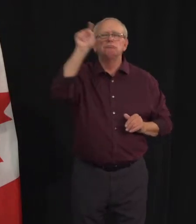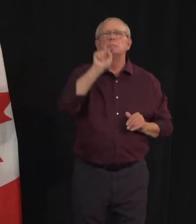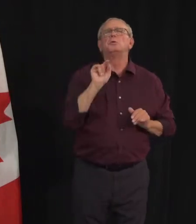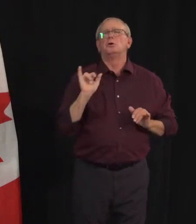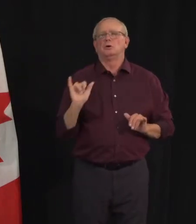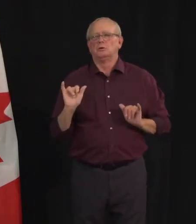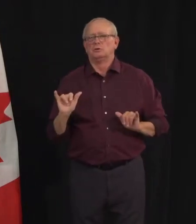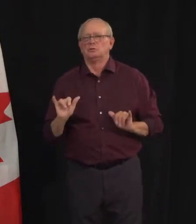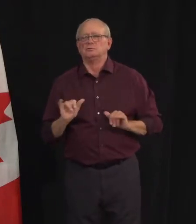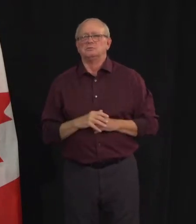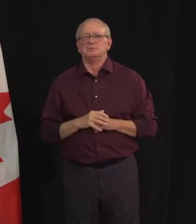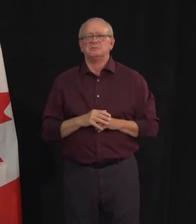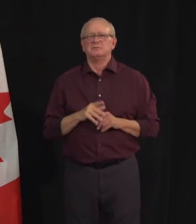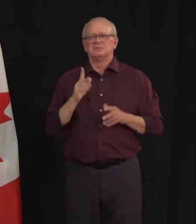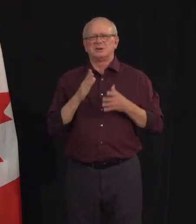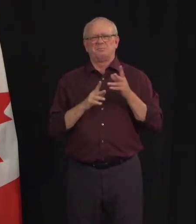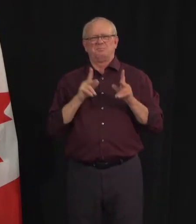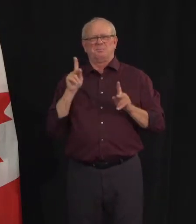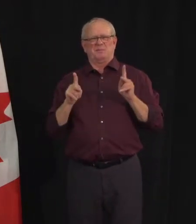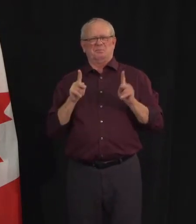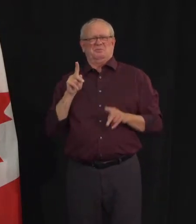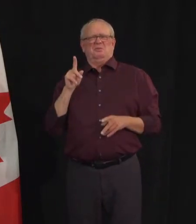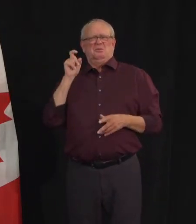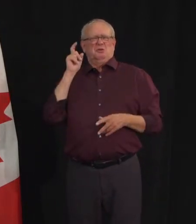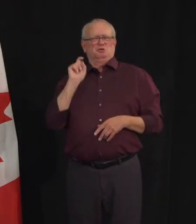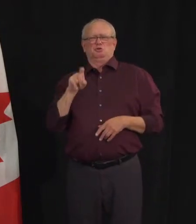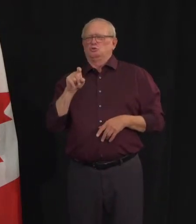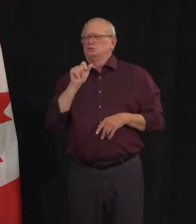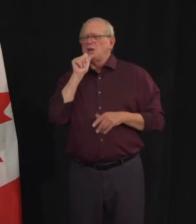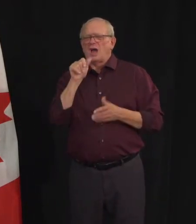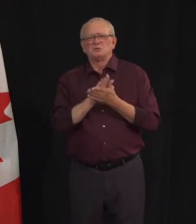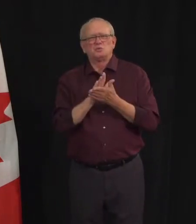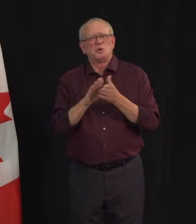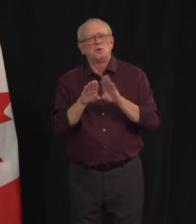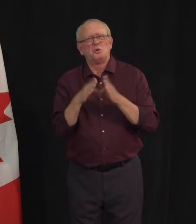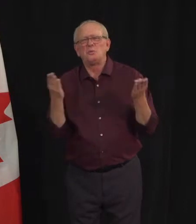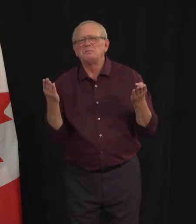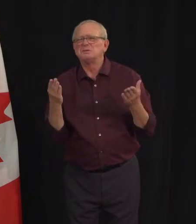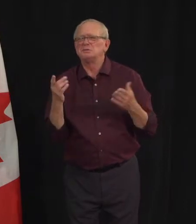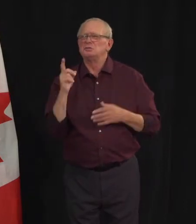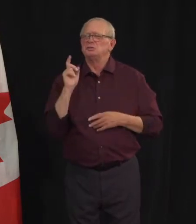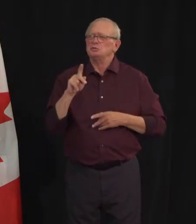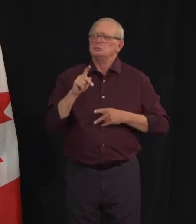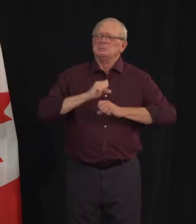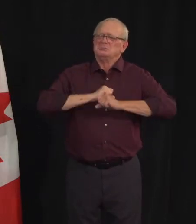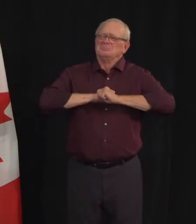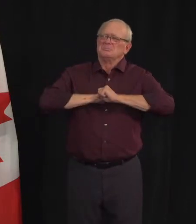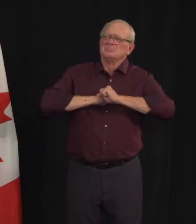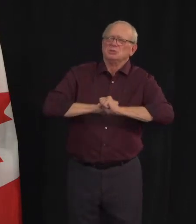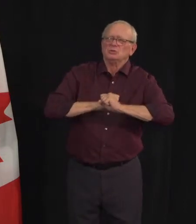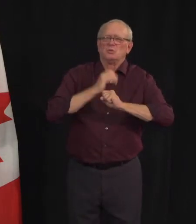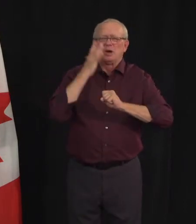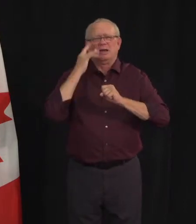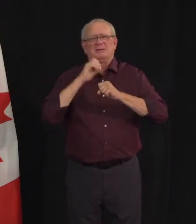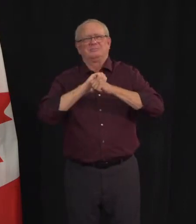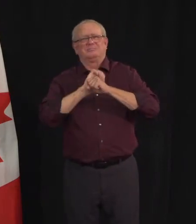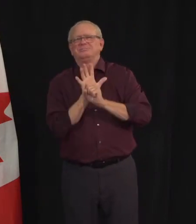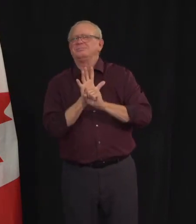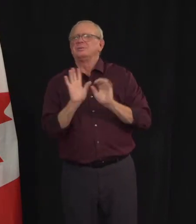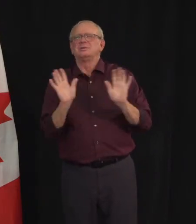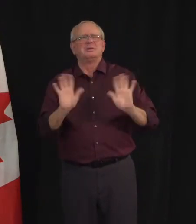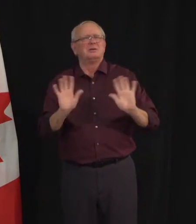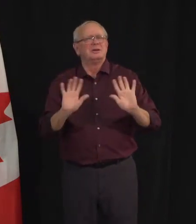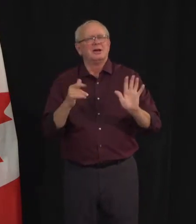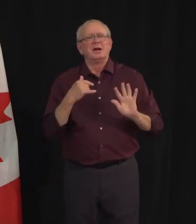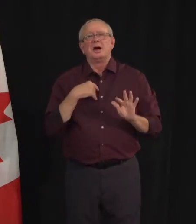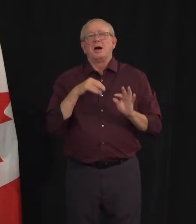must look at the overall health of our population and everything that contributes to health. We cannot simply focus